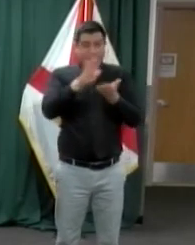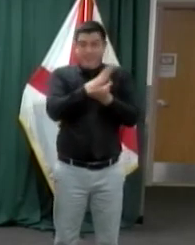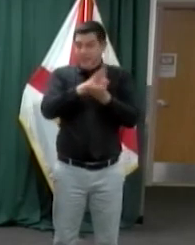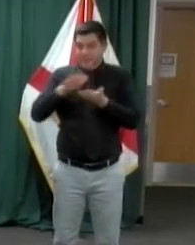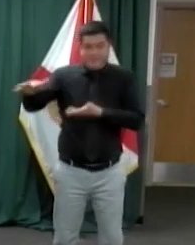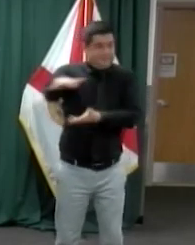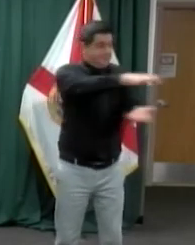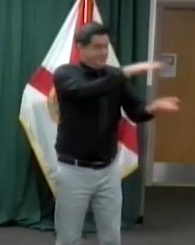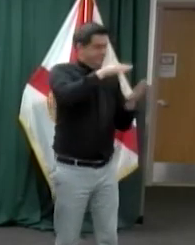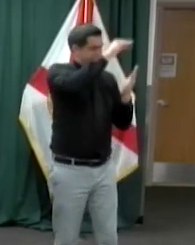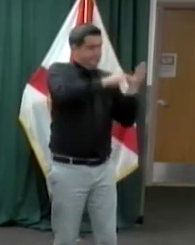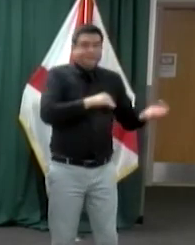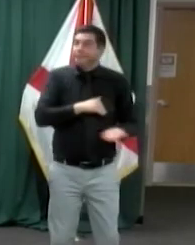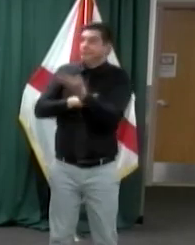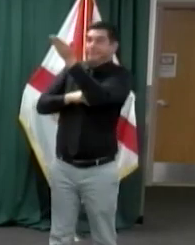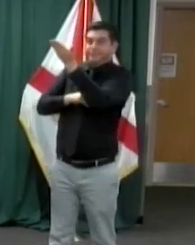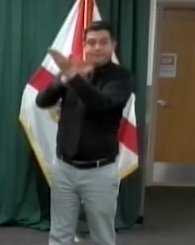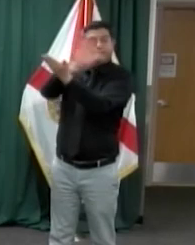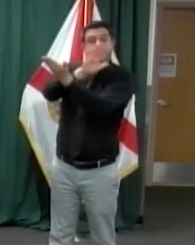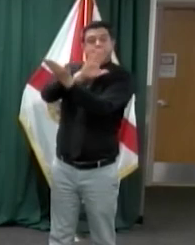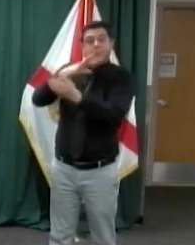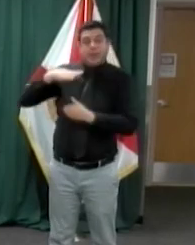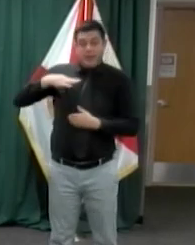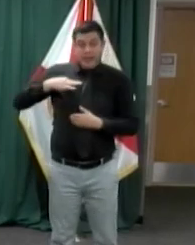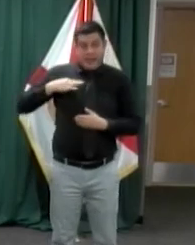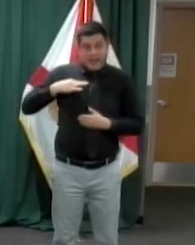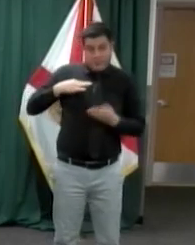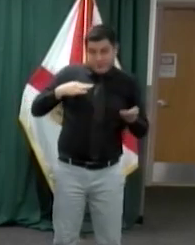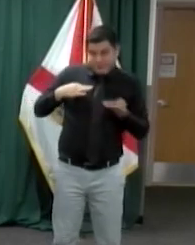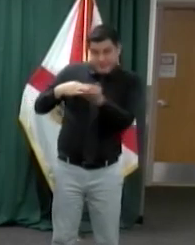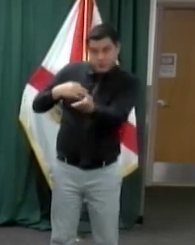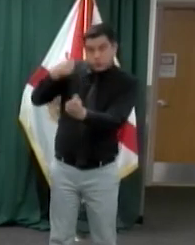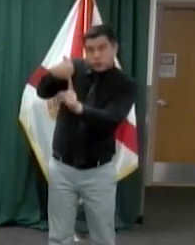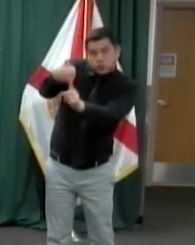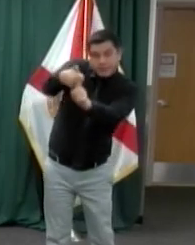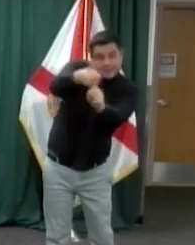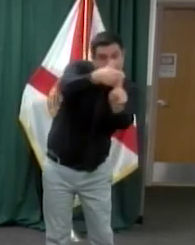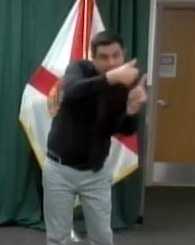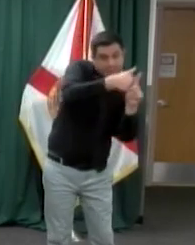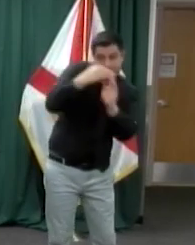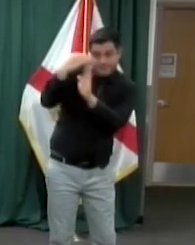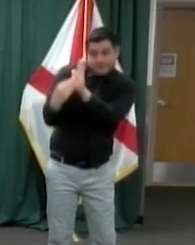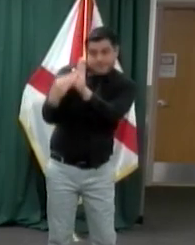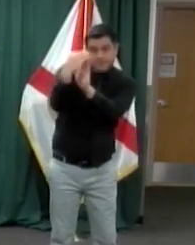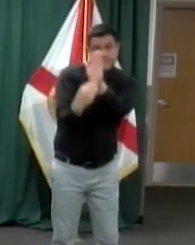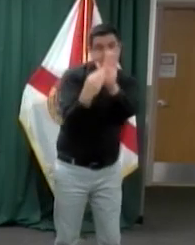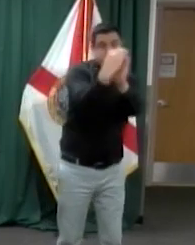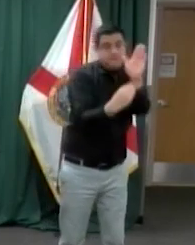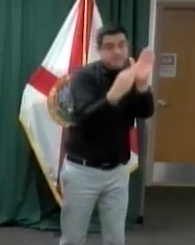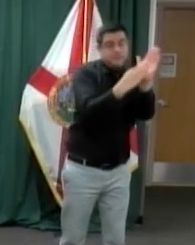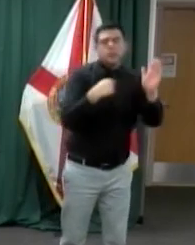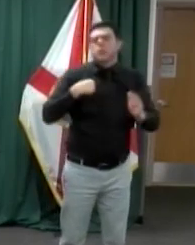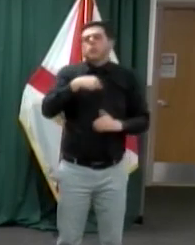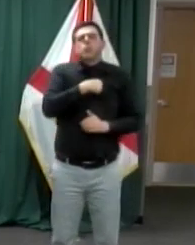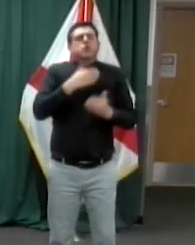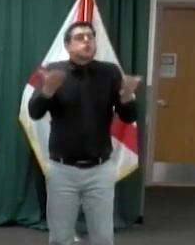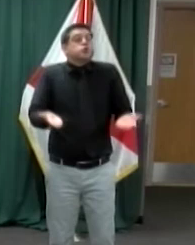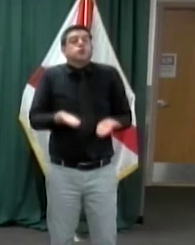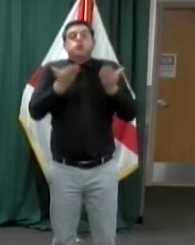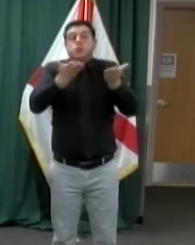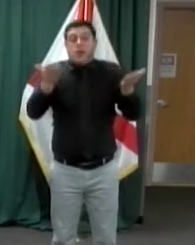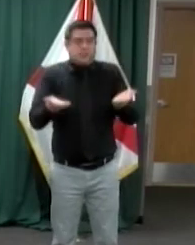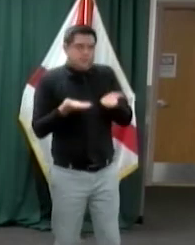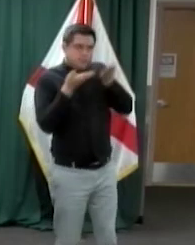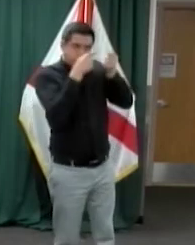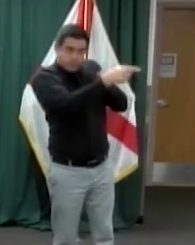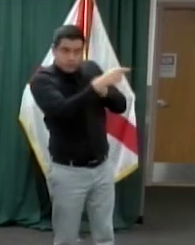all, encouraging people to actually file using the online, the PEGA system, which is now, if you're a first claimant, you use that